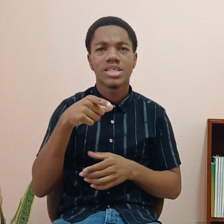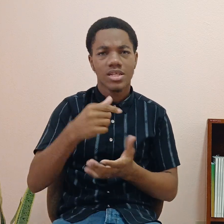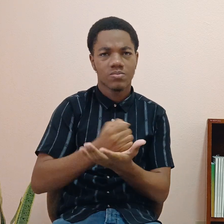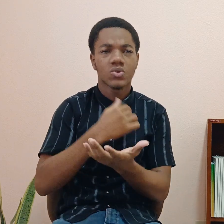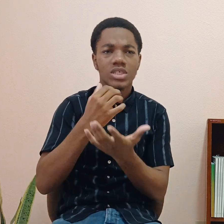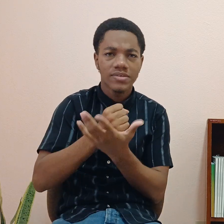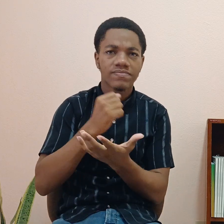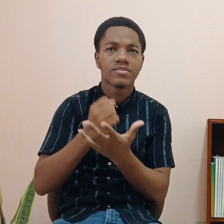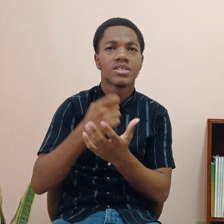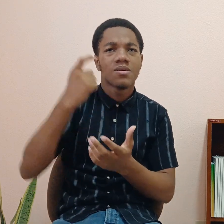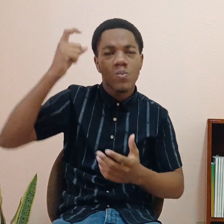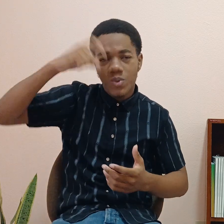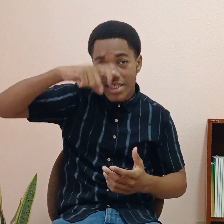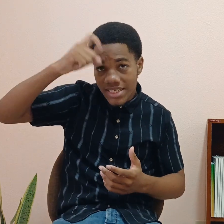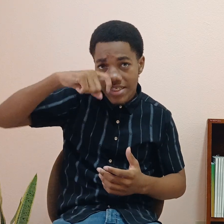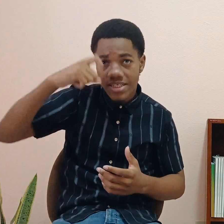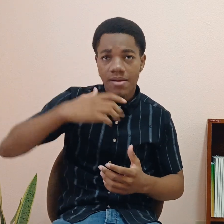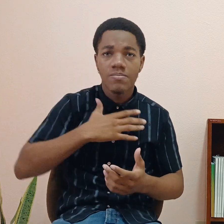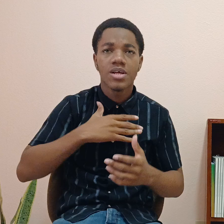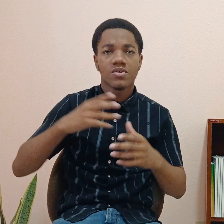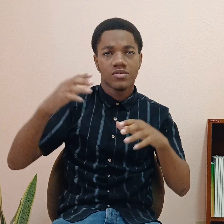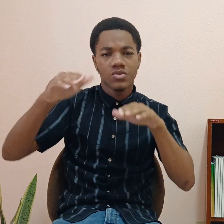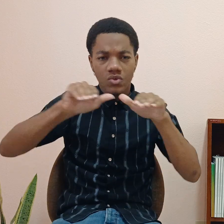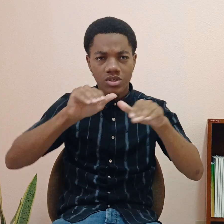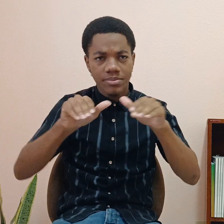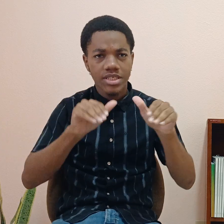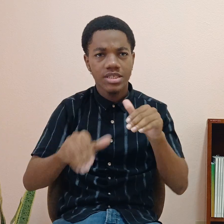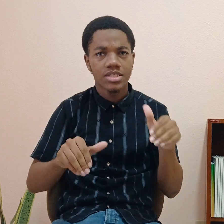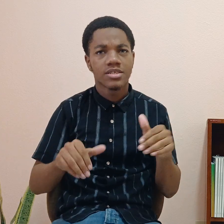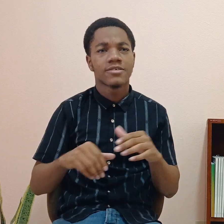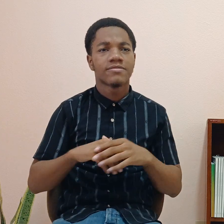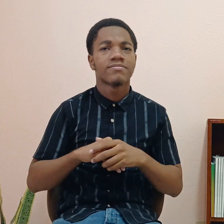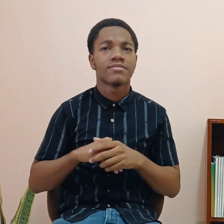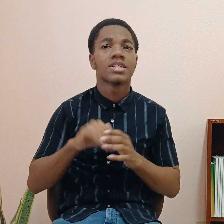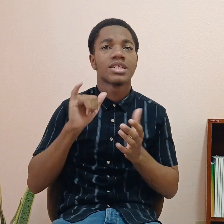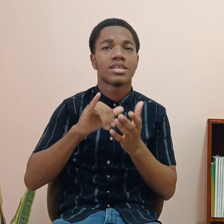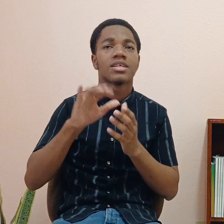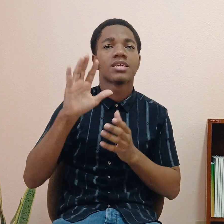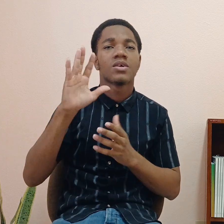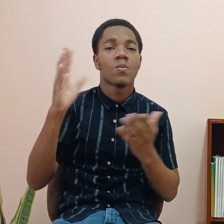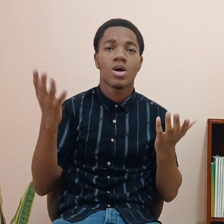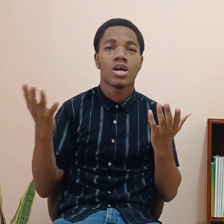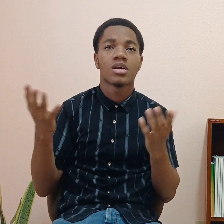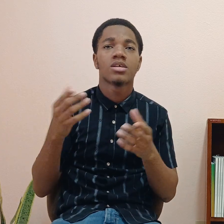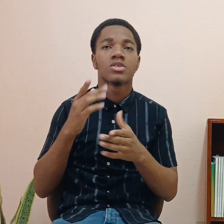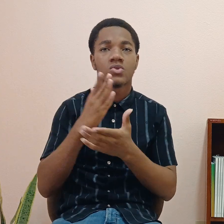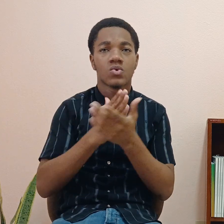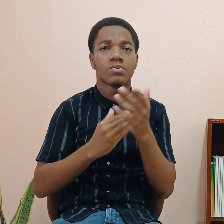Please remind me that someone has made a sacrifice for me to be here.